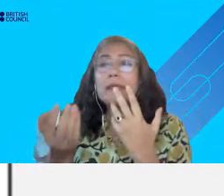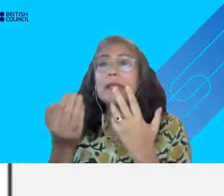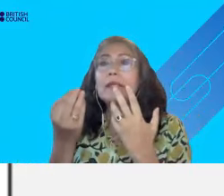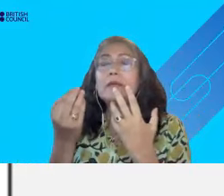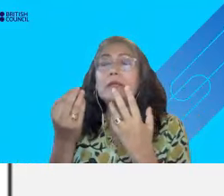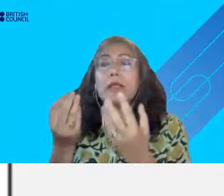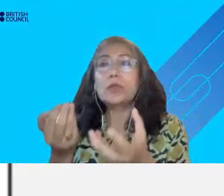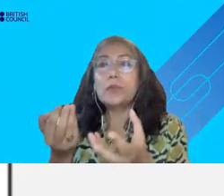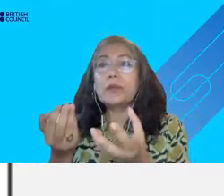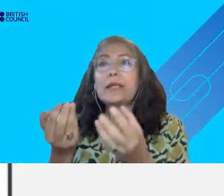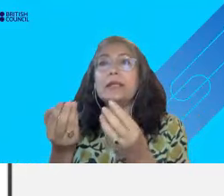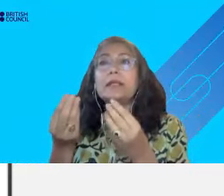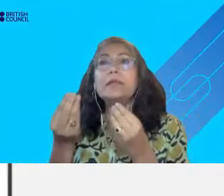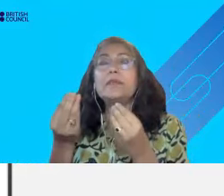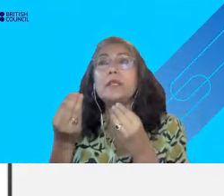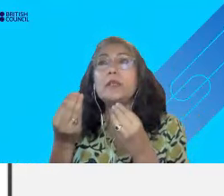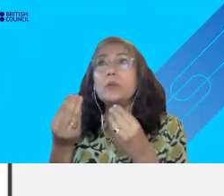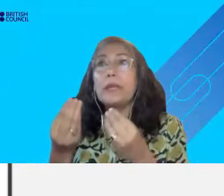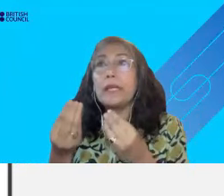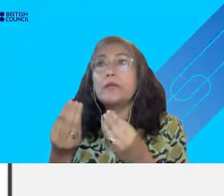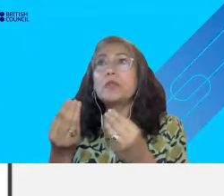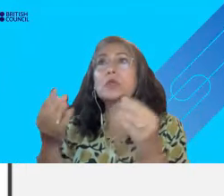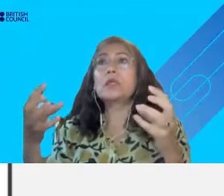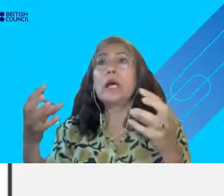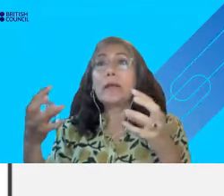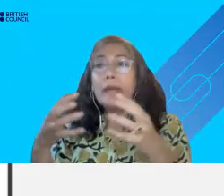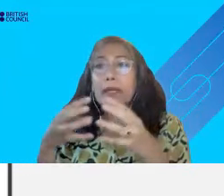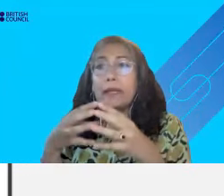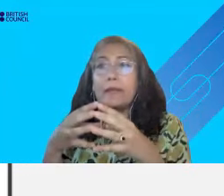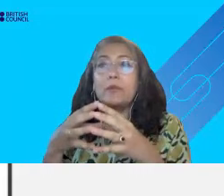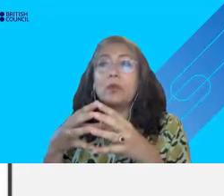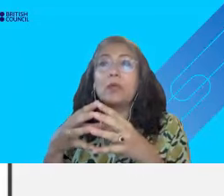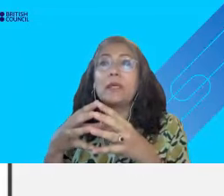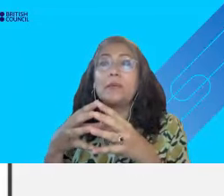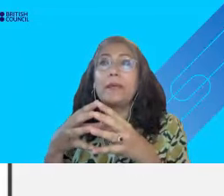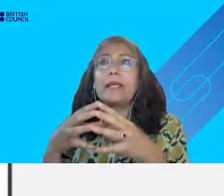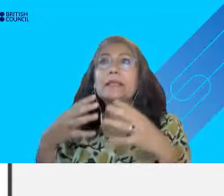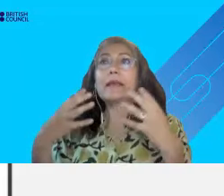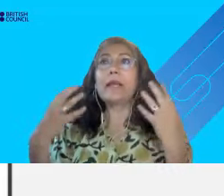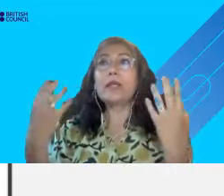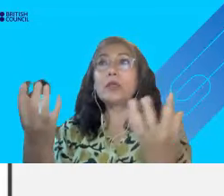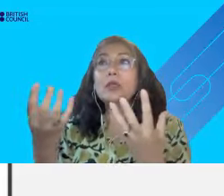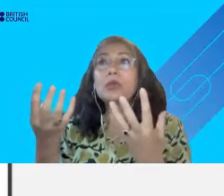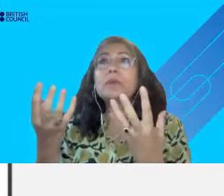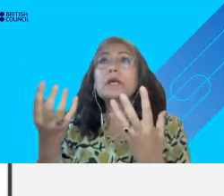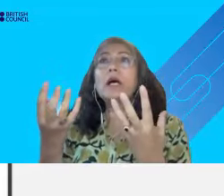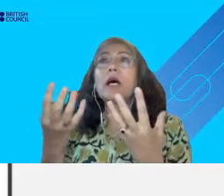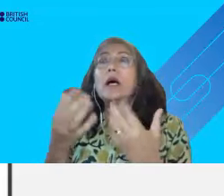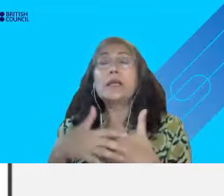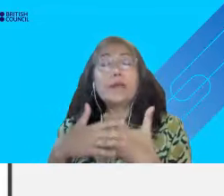be a speaking activity, it could be a writing activity, it could be individual, then get them to work in pairs and then in